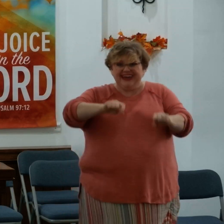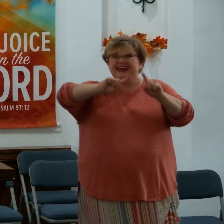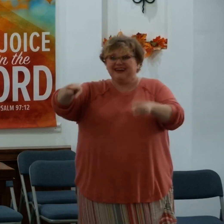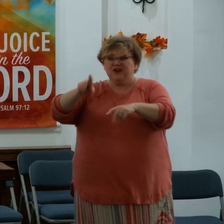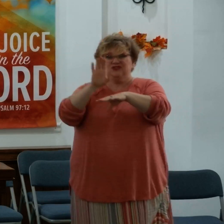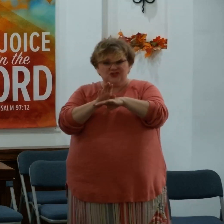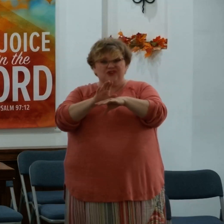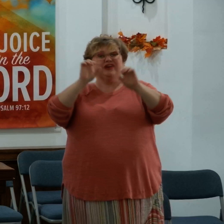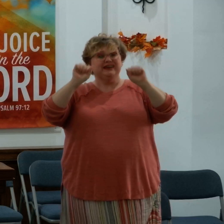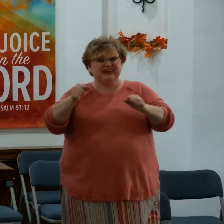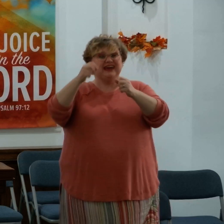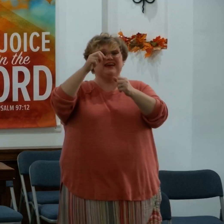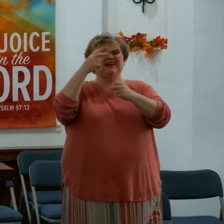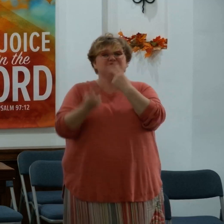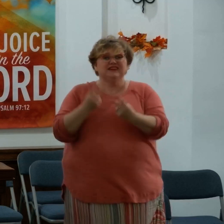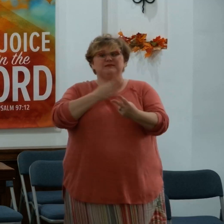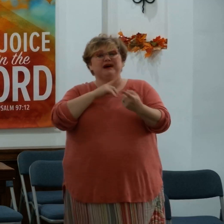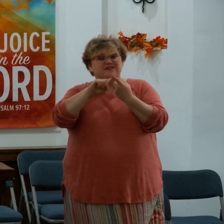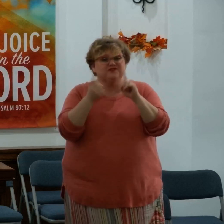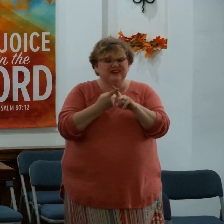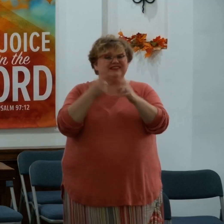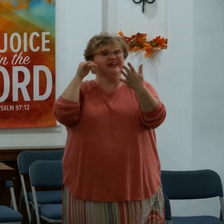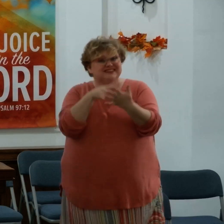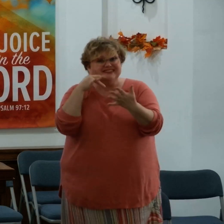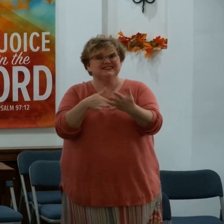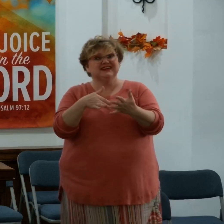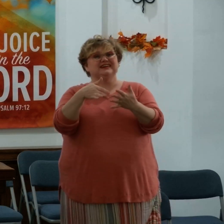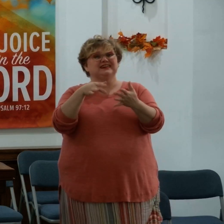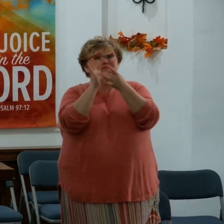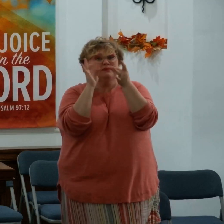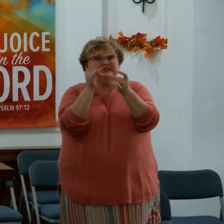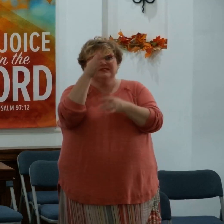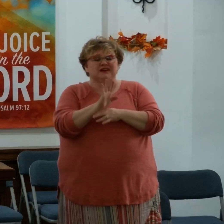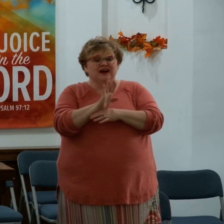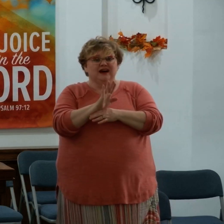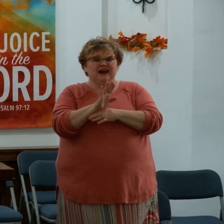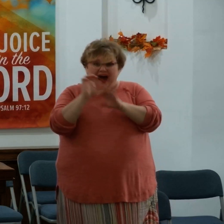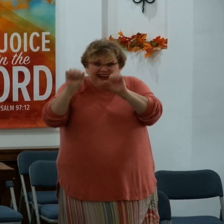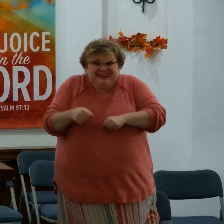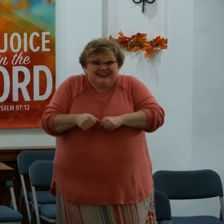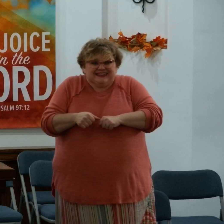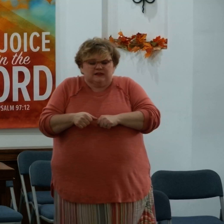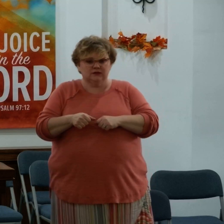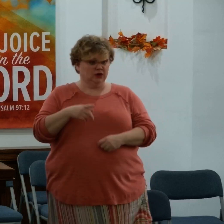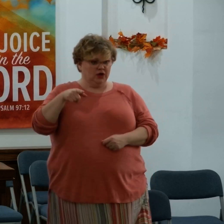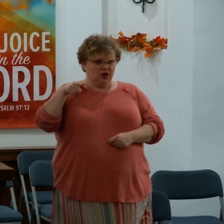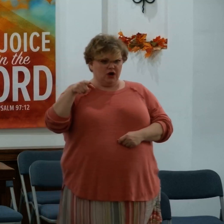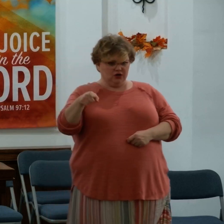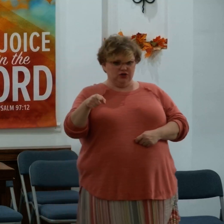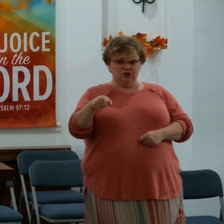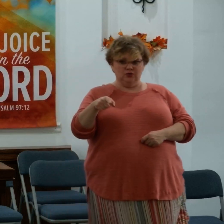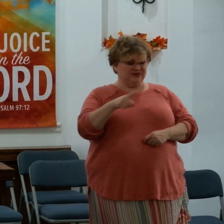my friends. I get to study the Word of God. It's a get-to morning for me. Are you a got-to Christian or a